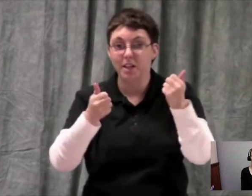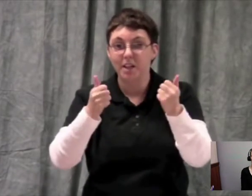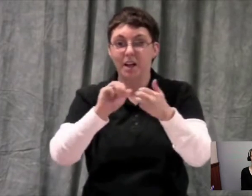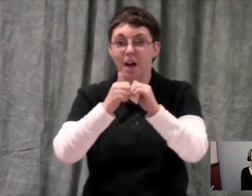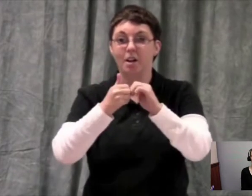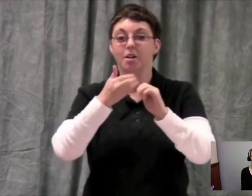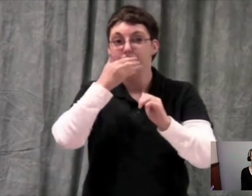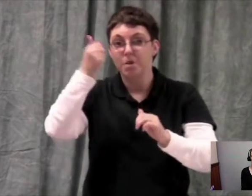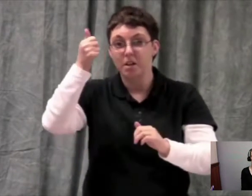them?